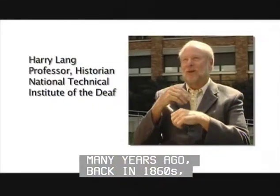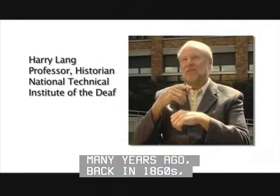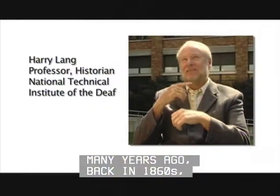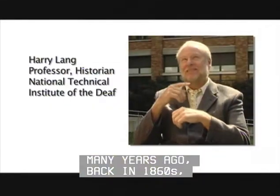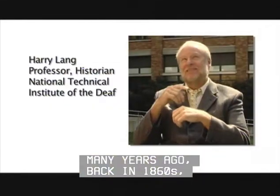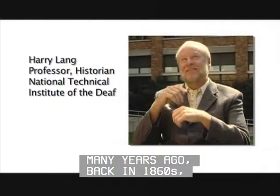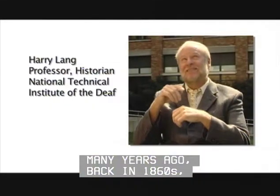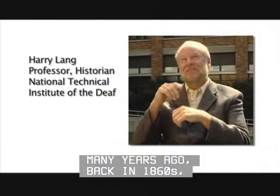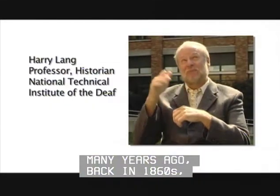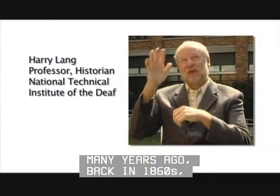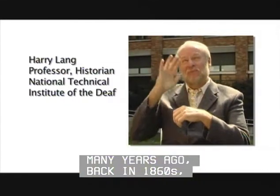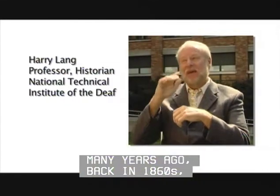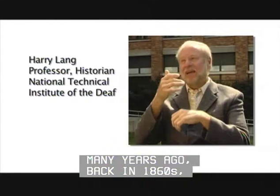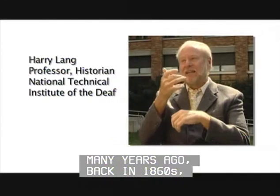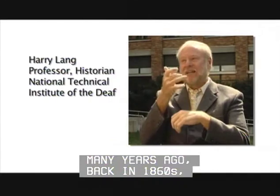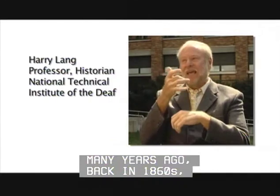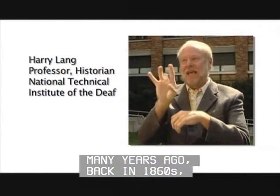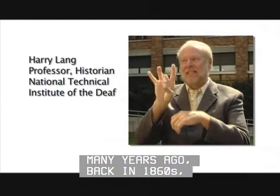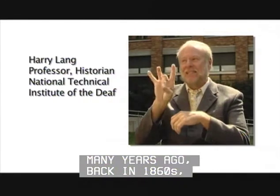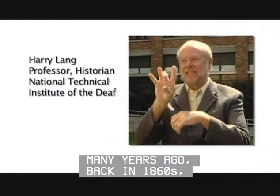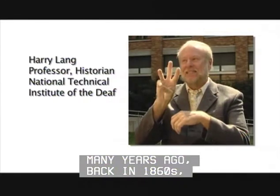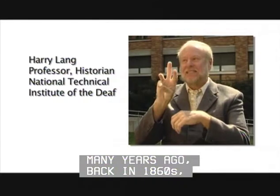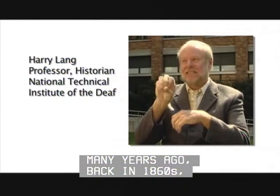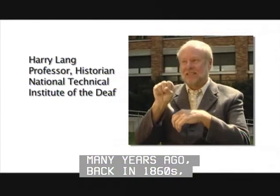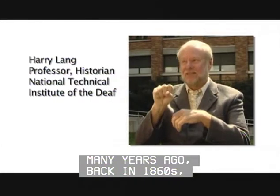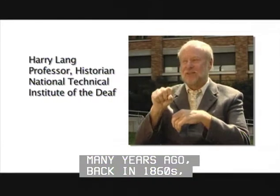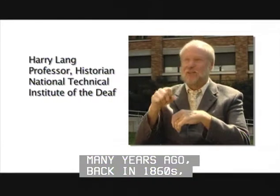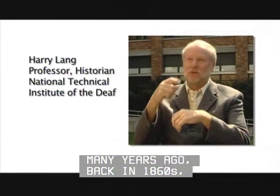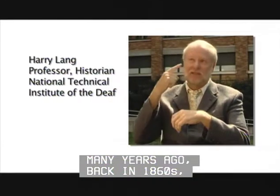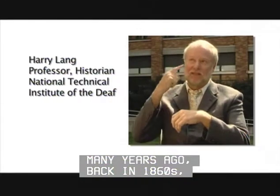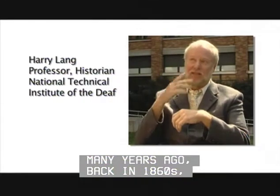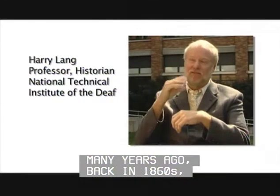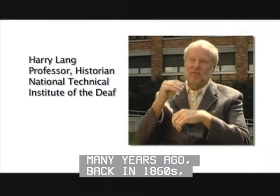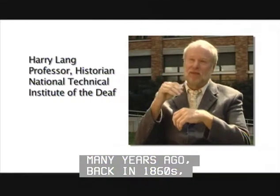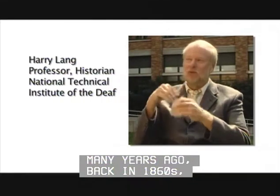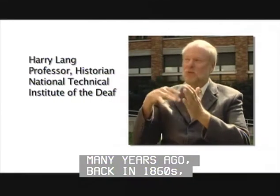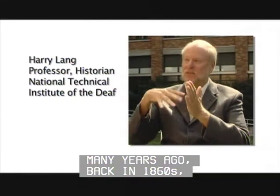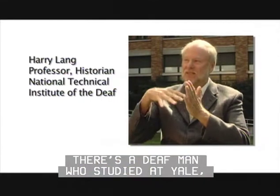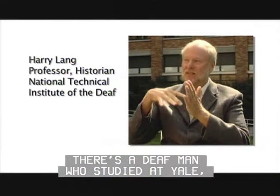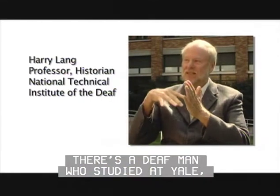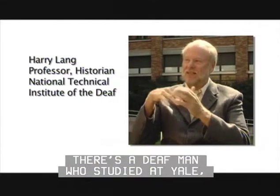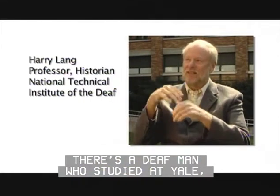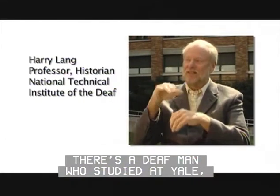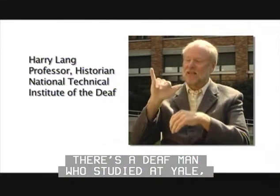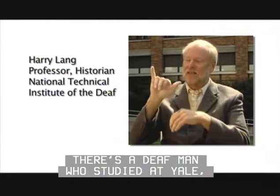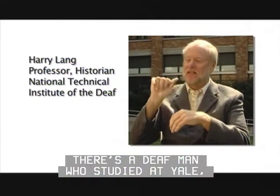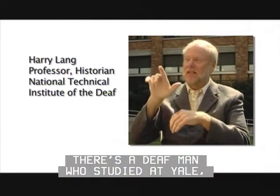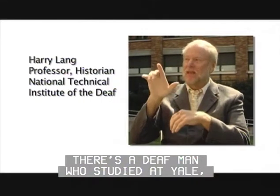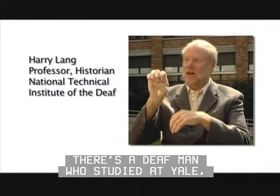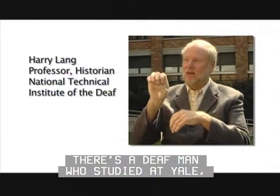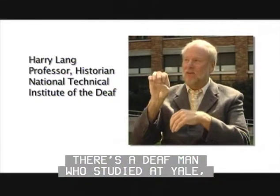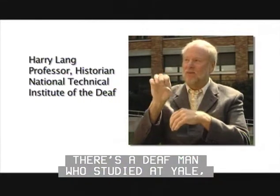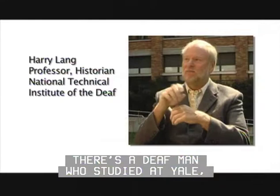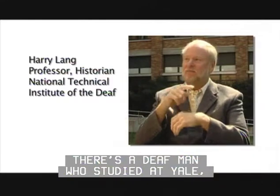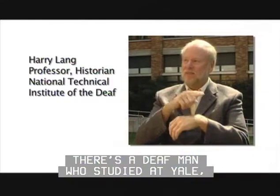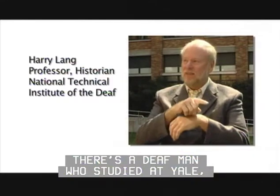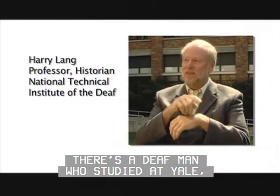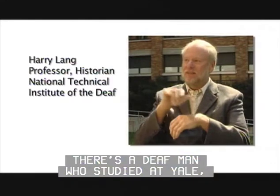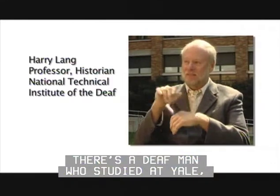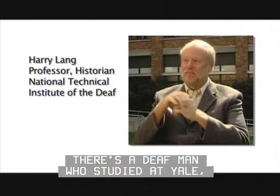Many years ago, back in 1860s, there's a deaf man who studied at